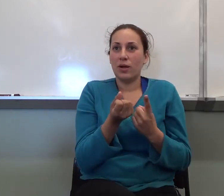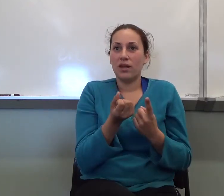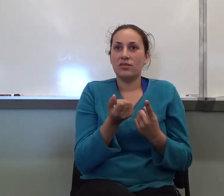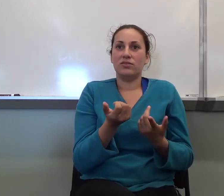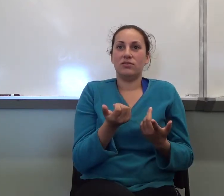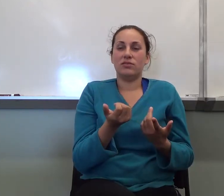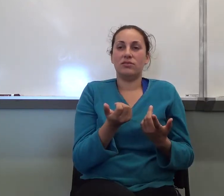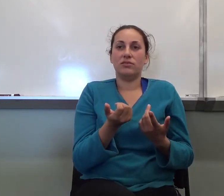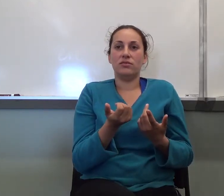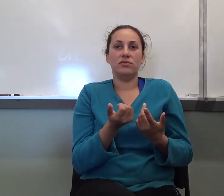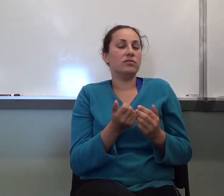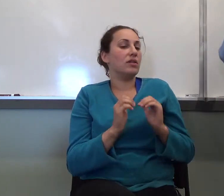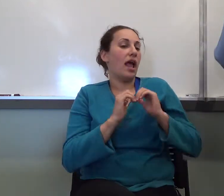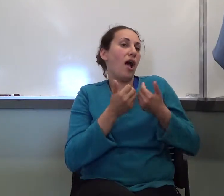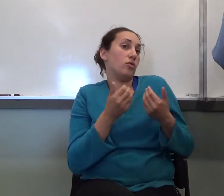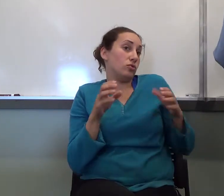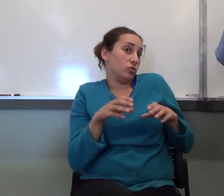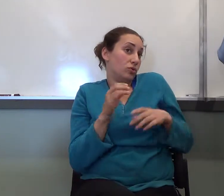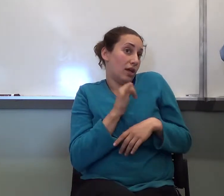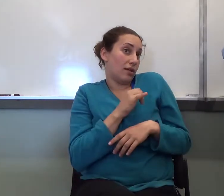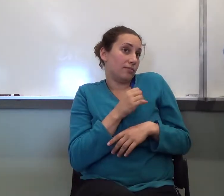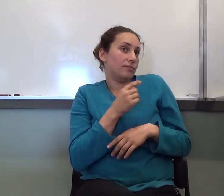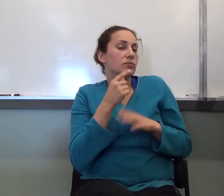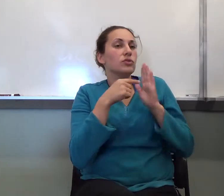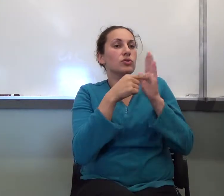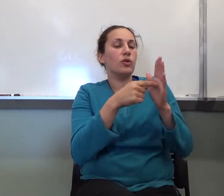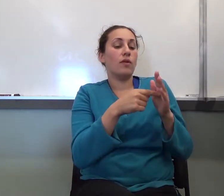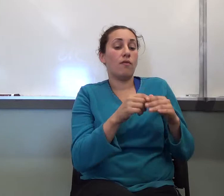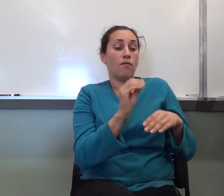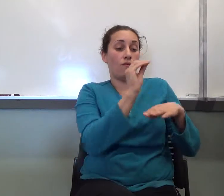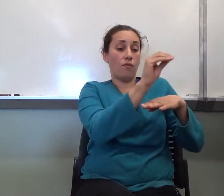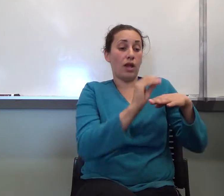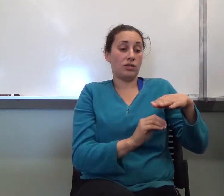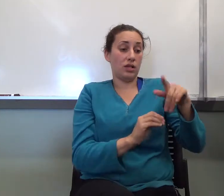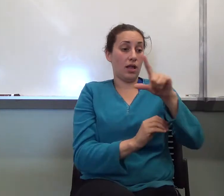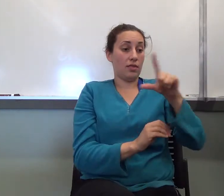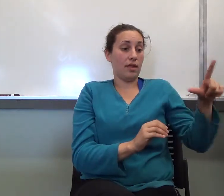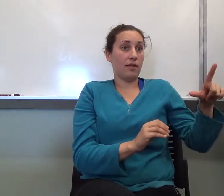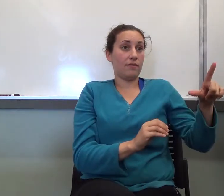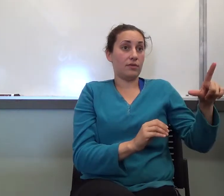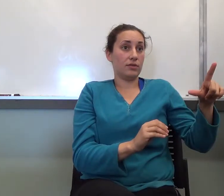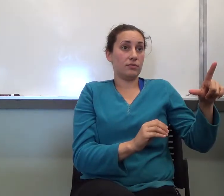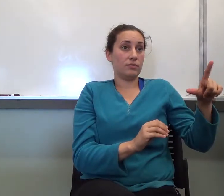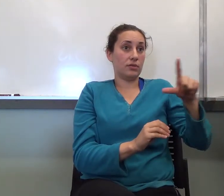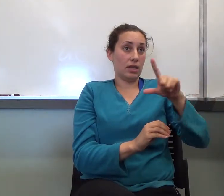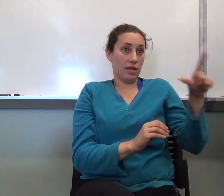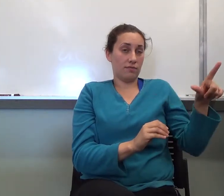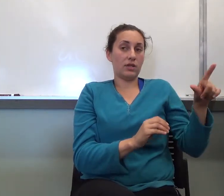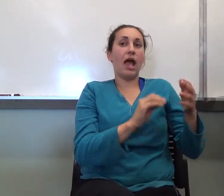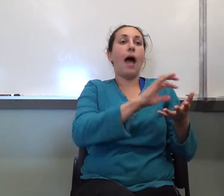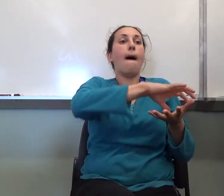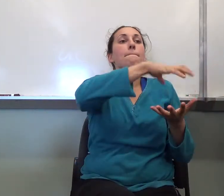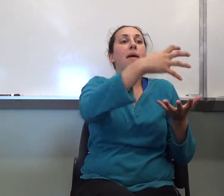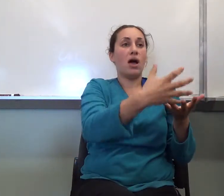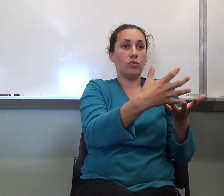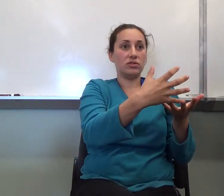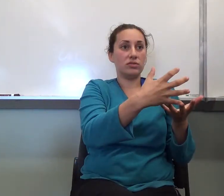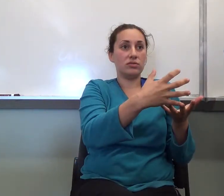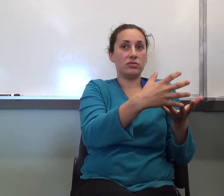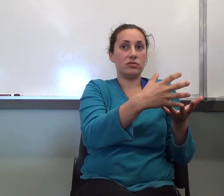standard way of doing it. The fraction on the left side is always called the amount in the numerator, and